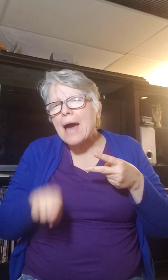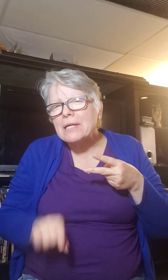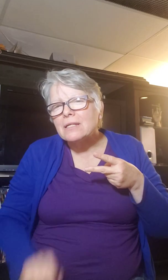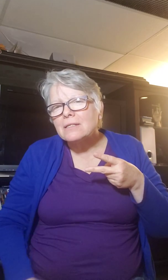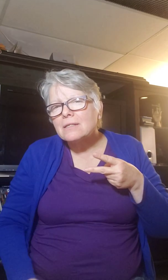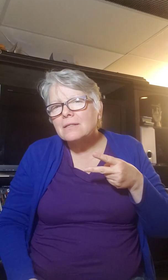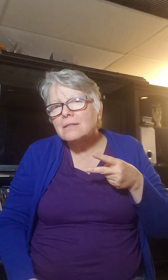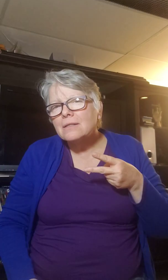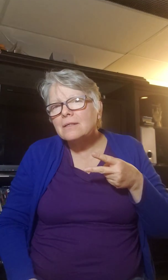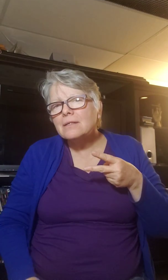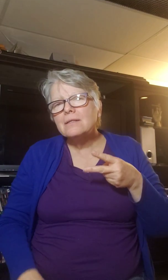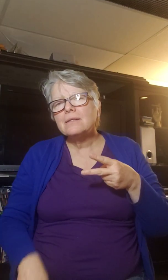happened?